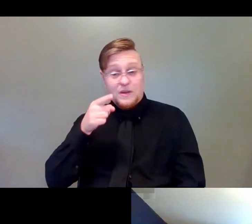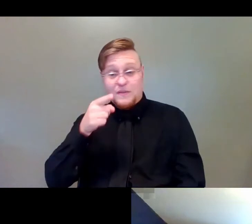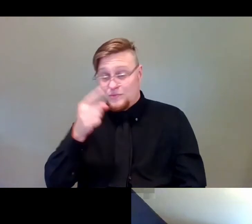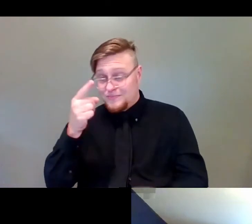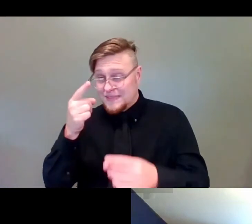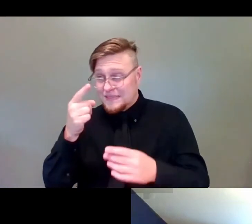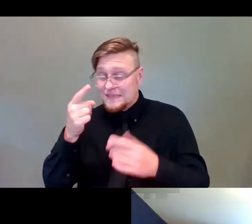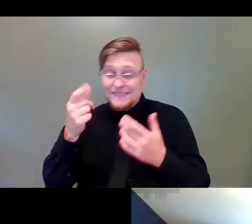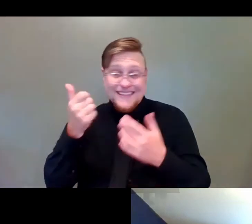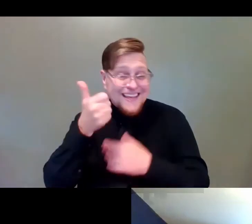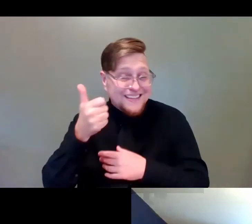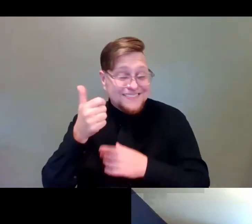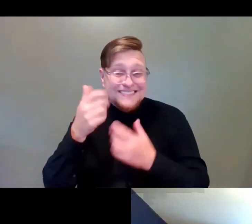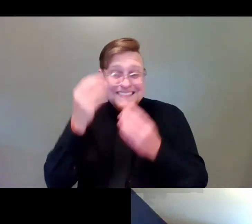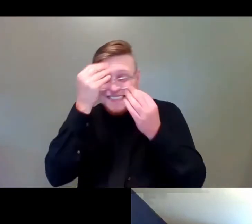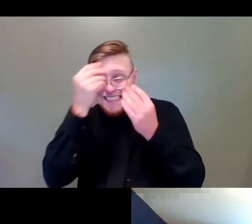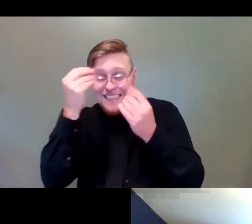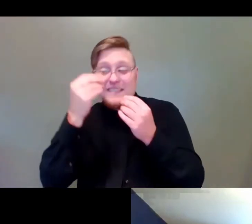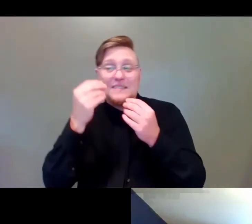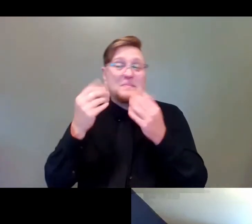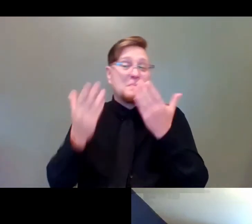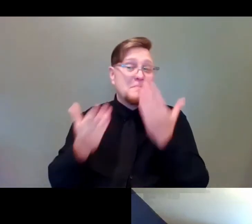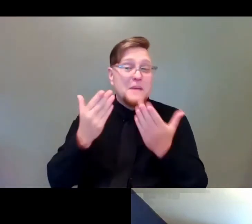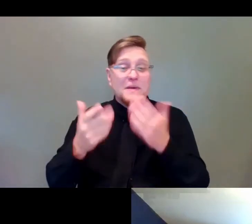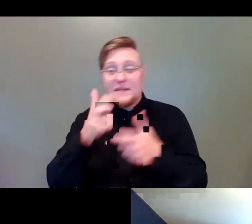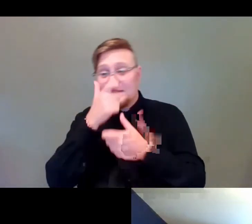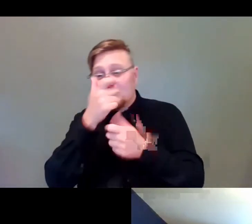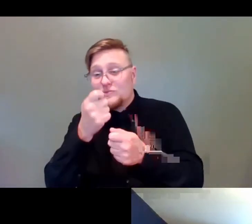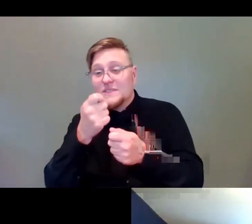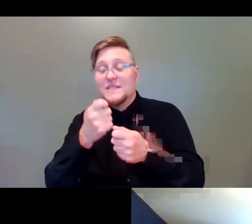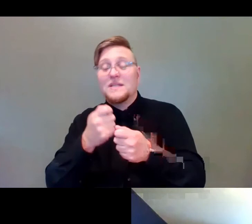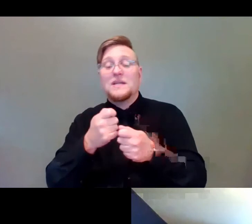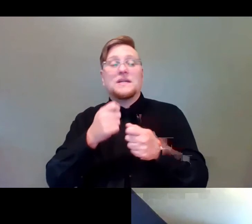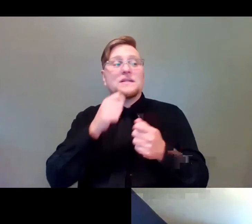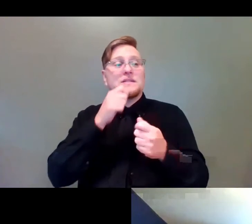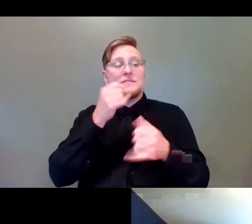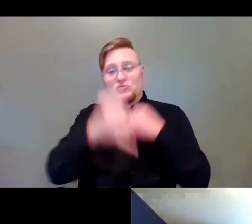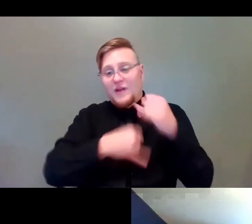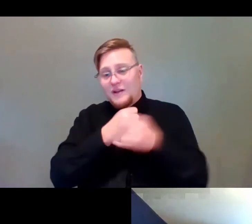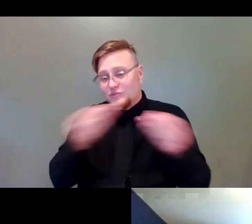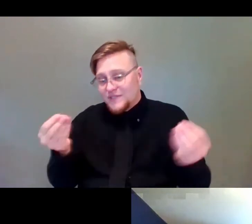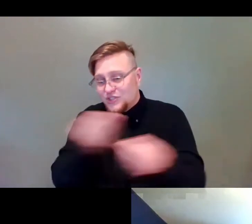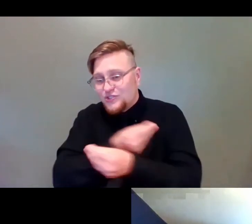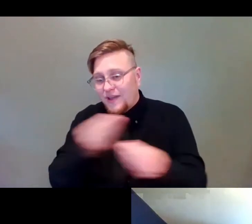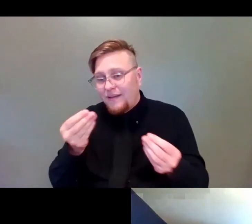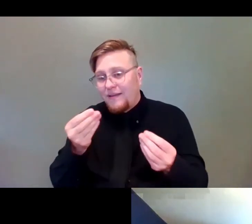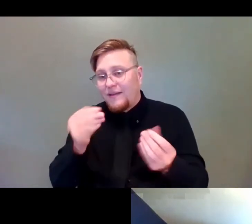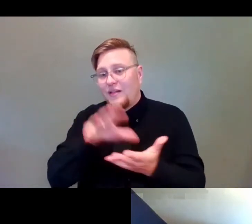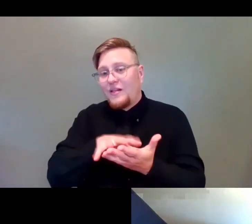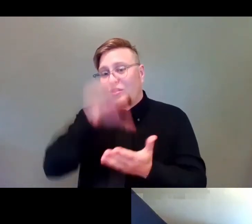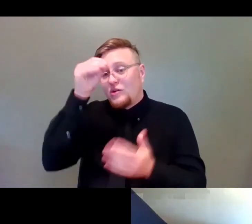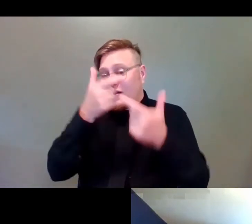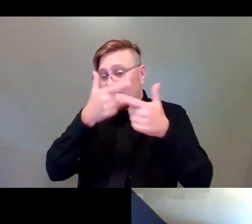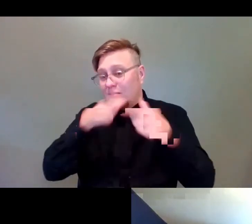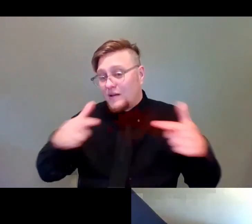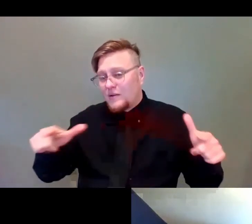the possibility of being on an international exchange, learning different languages. There's so many different sessions, and many probably